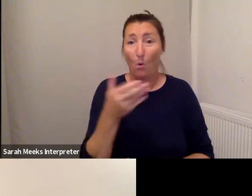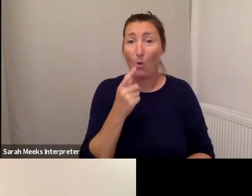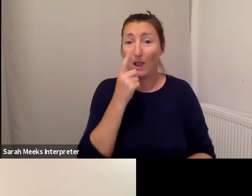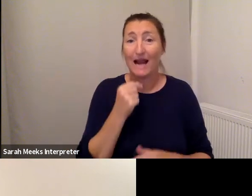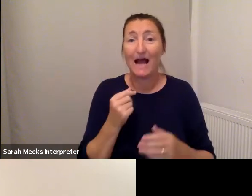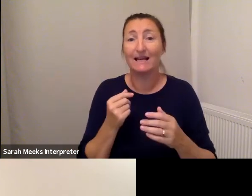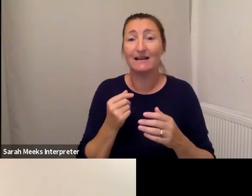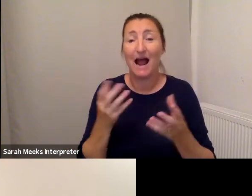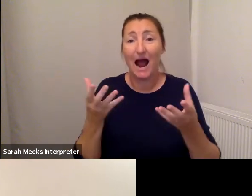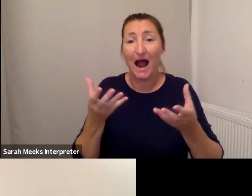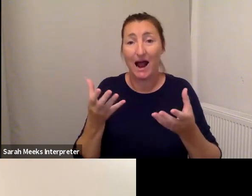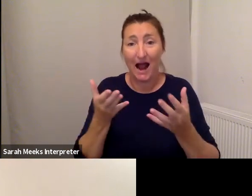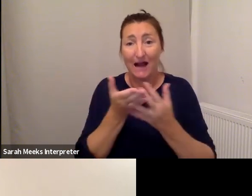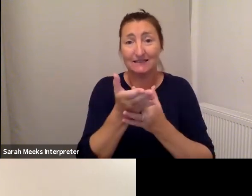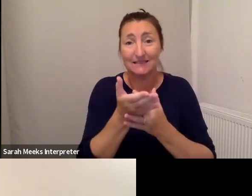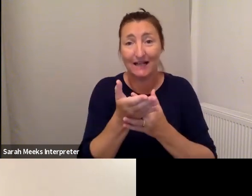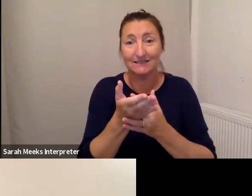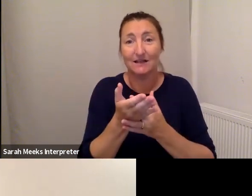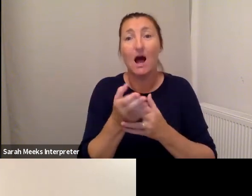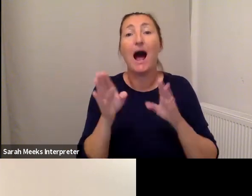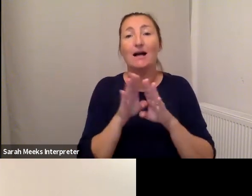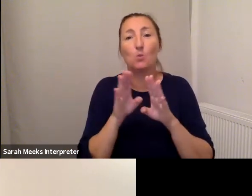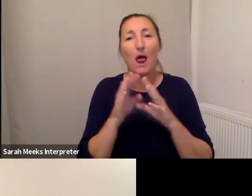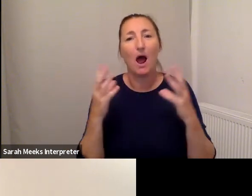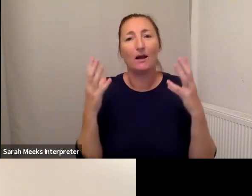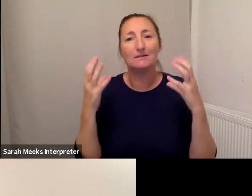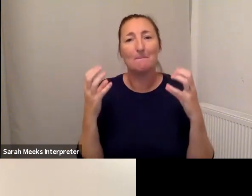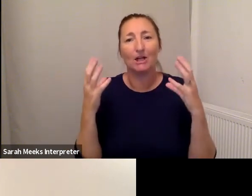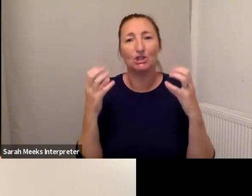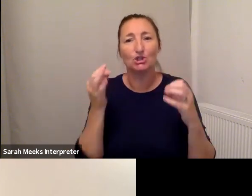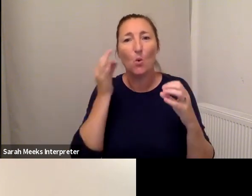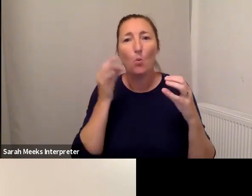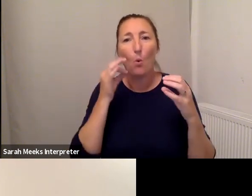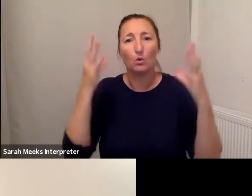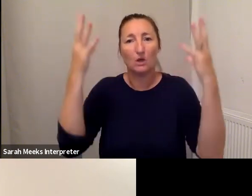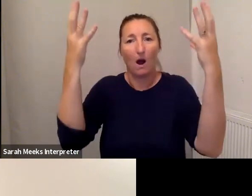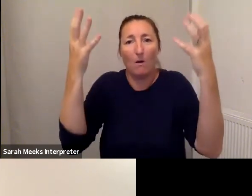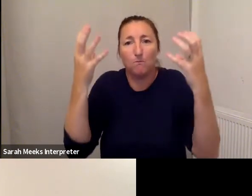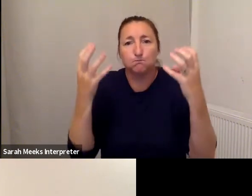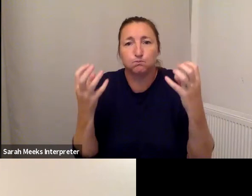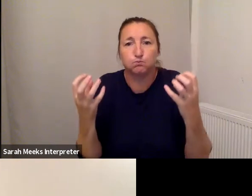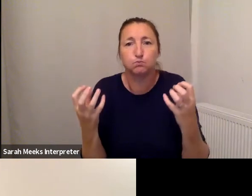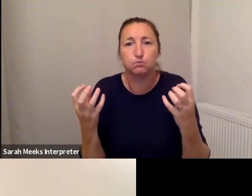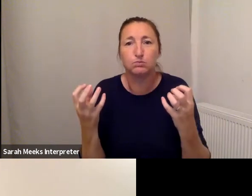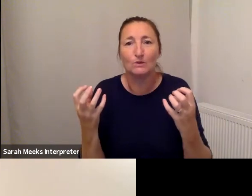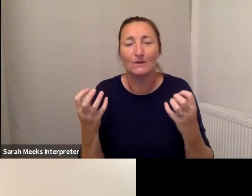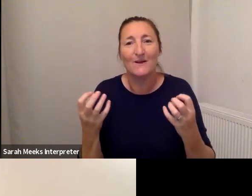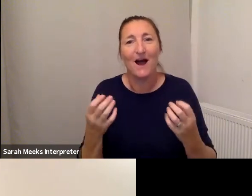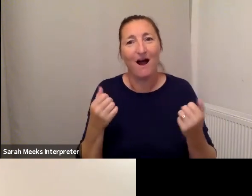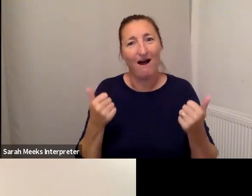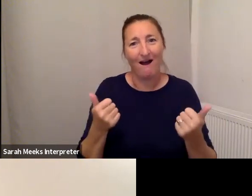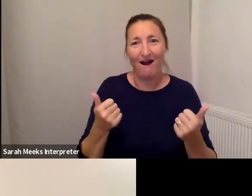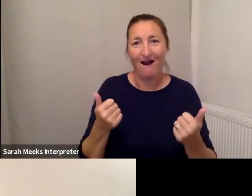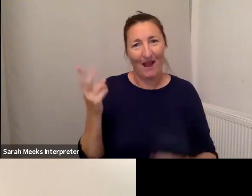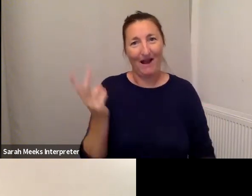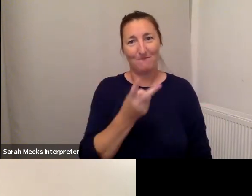a sponge. And I think this really encapsulates the spirit of this event, which is trying